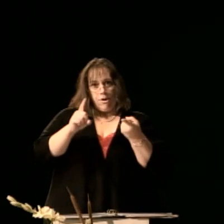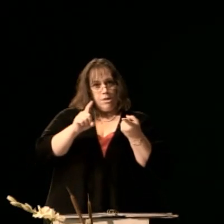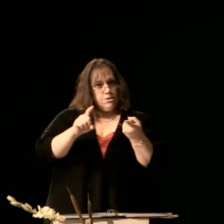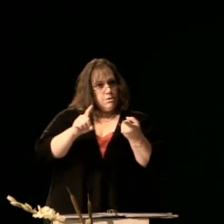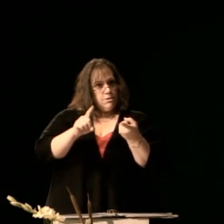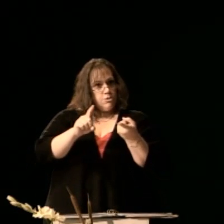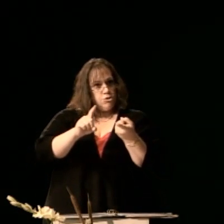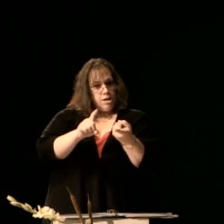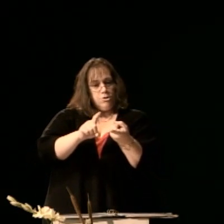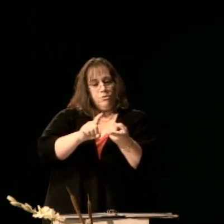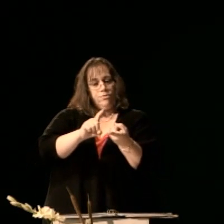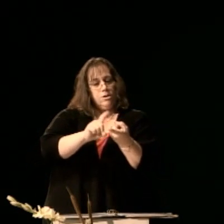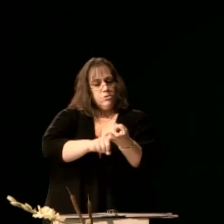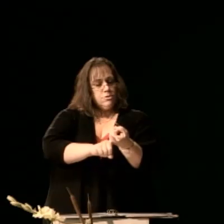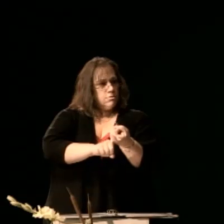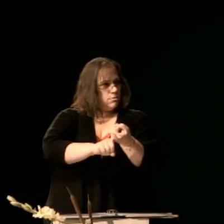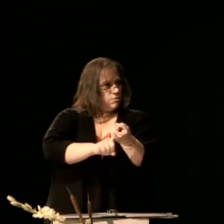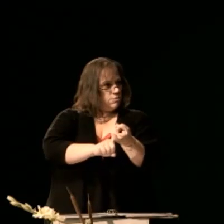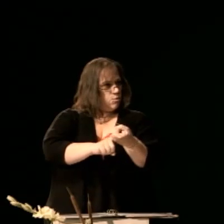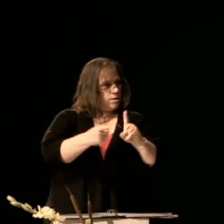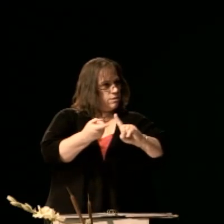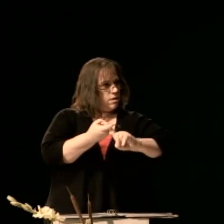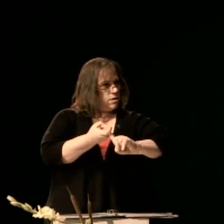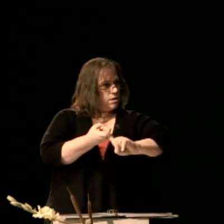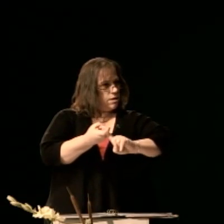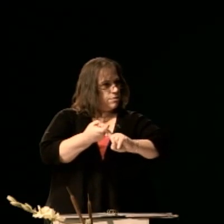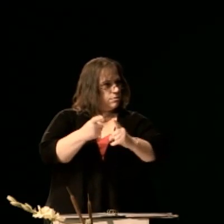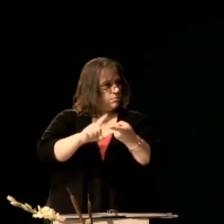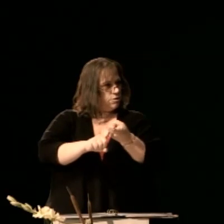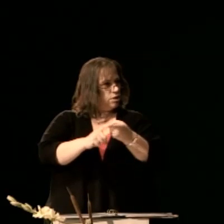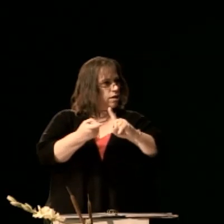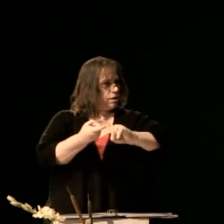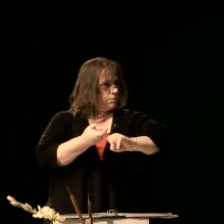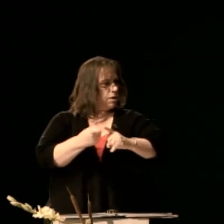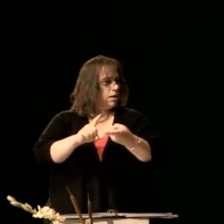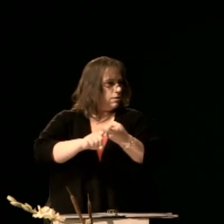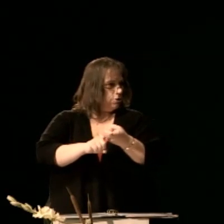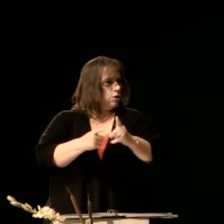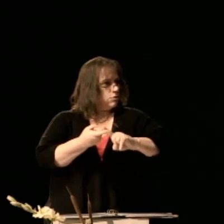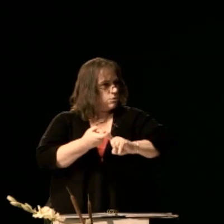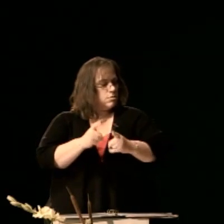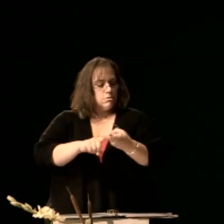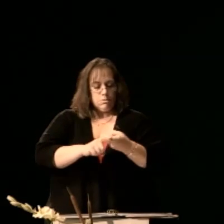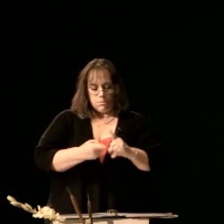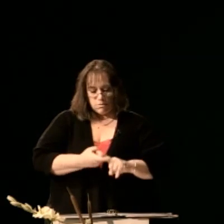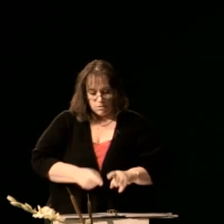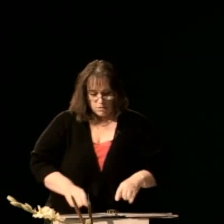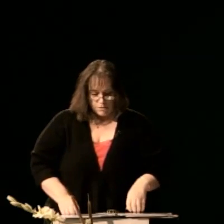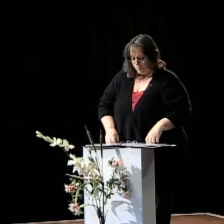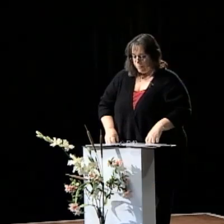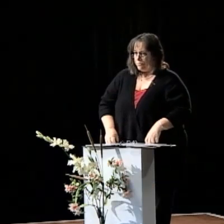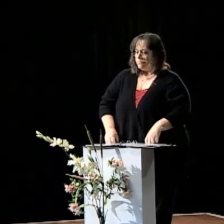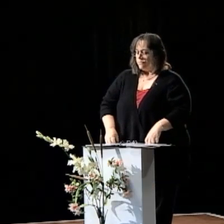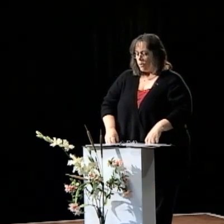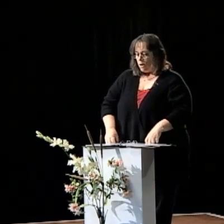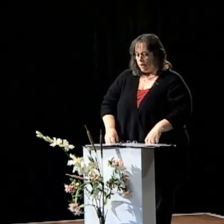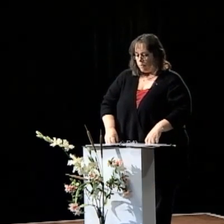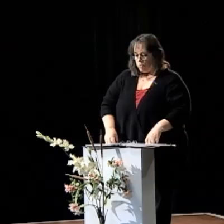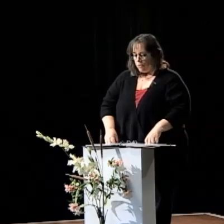friend is you take your two fingers, one and then the other. You link them together, you're close. All right, we move on to